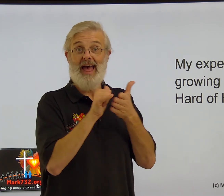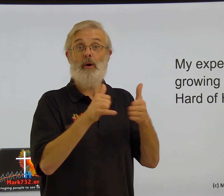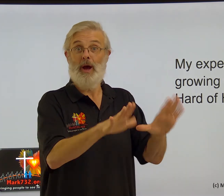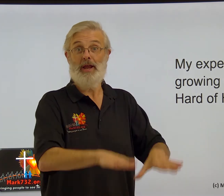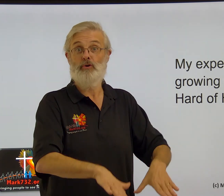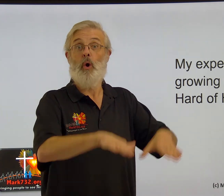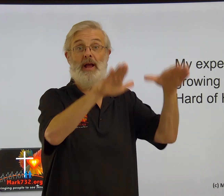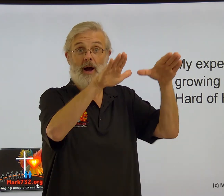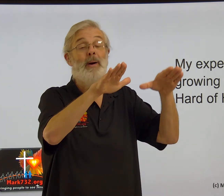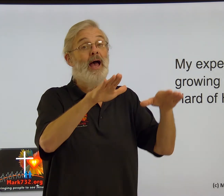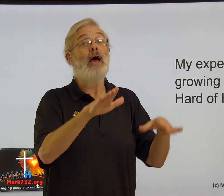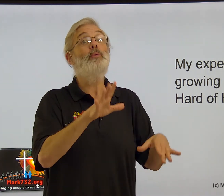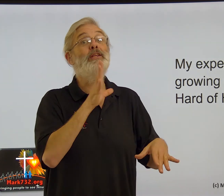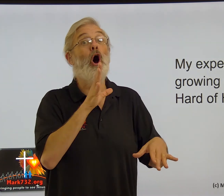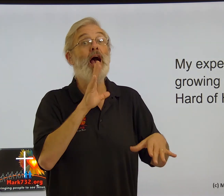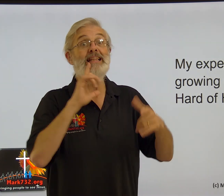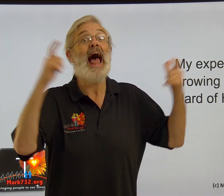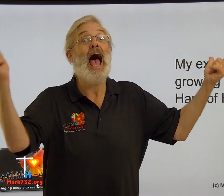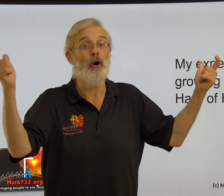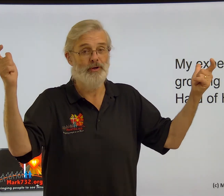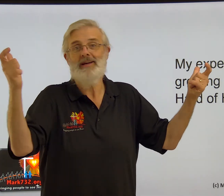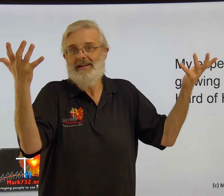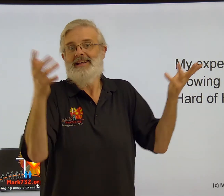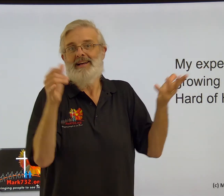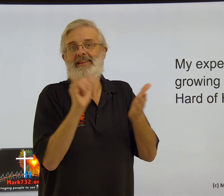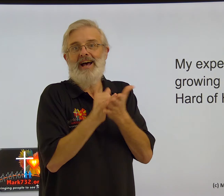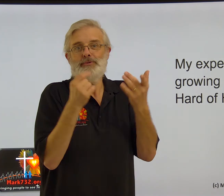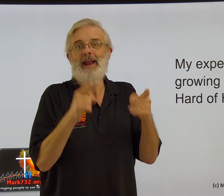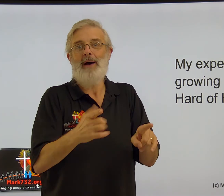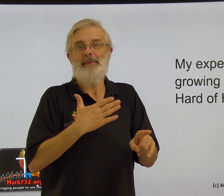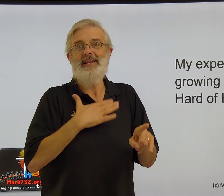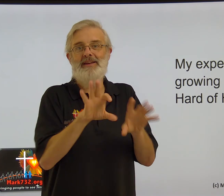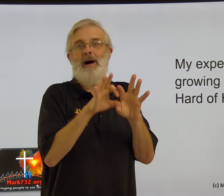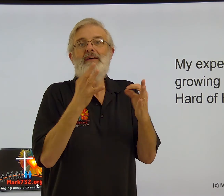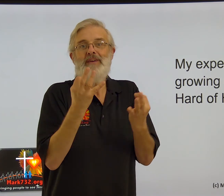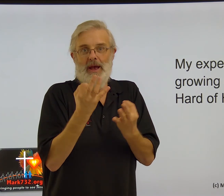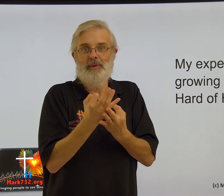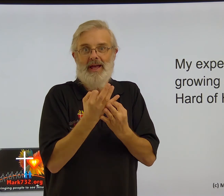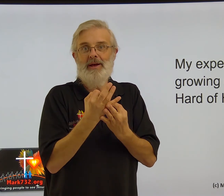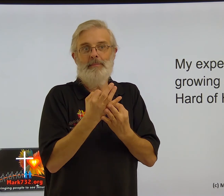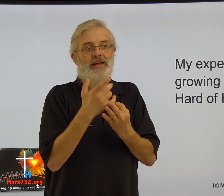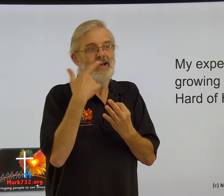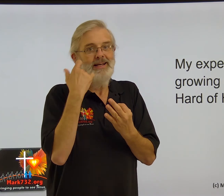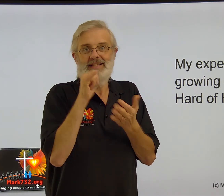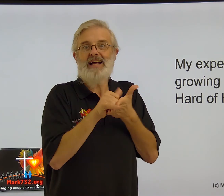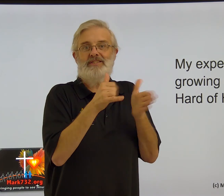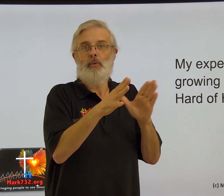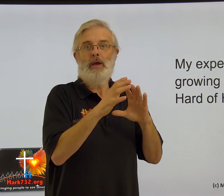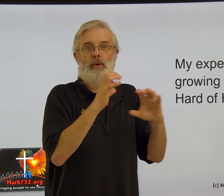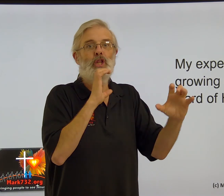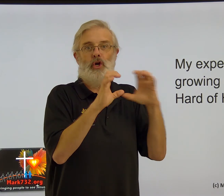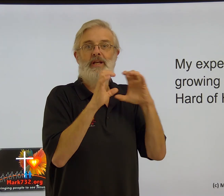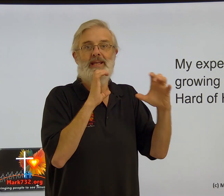way growing up, and we talked loud. That's what happened in my family, because that's the way we learned to